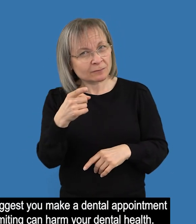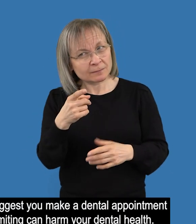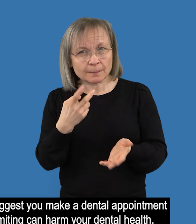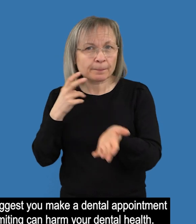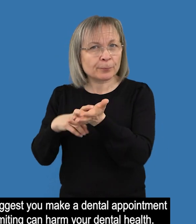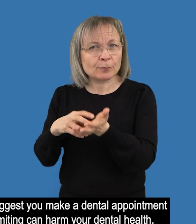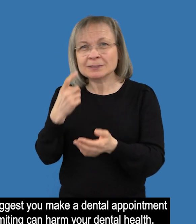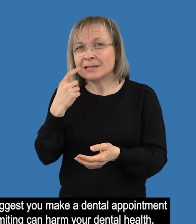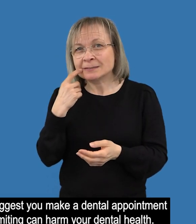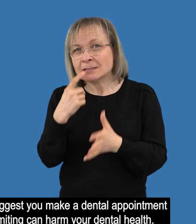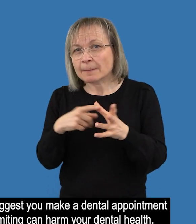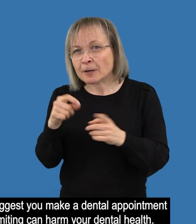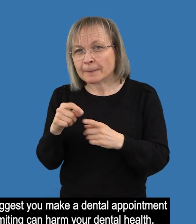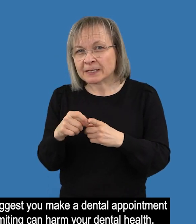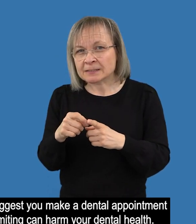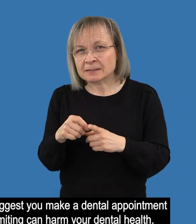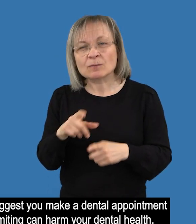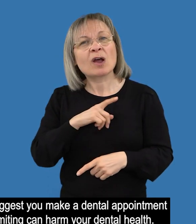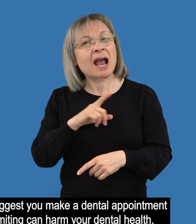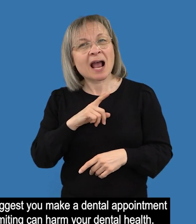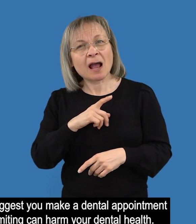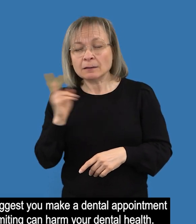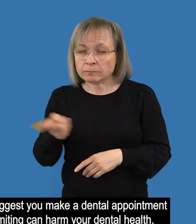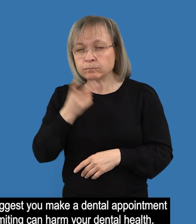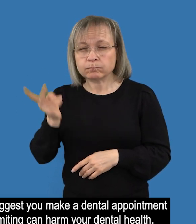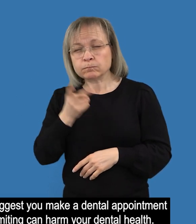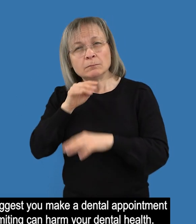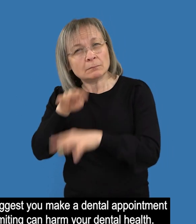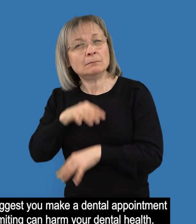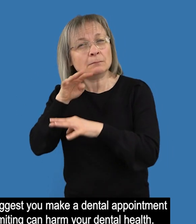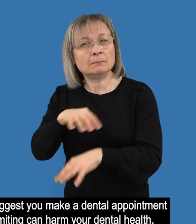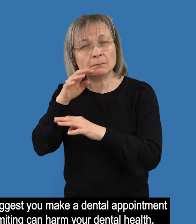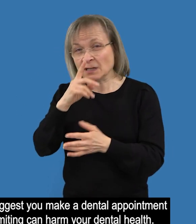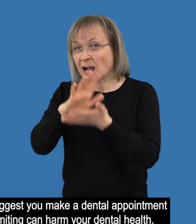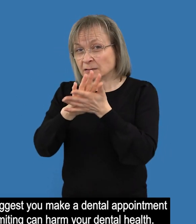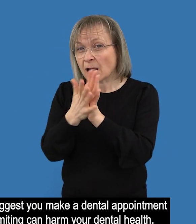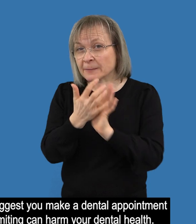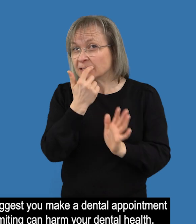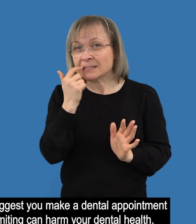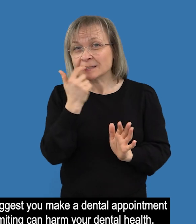They may also suggest you make a dental appointment, as frequent vomiting can harm your dental health.